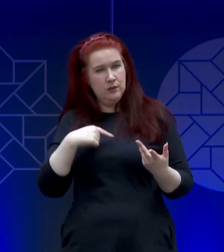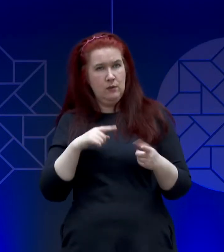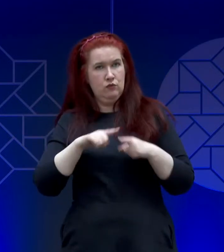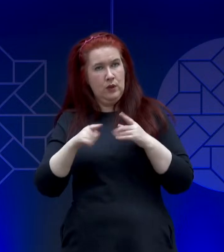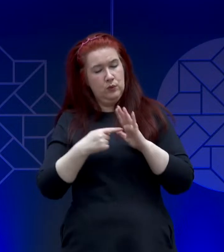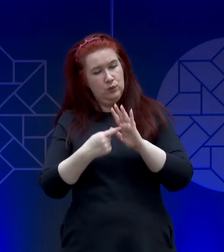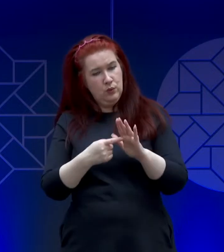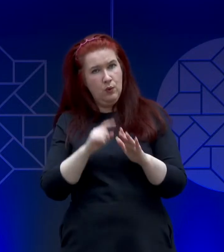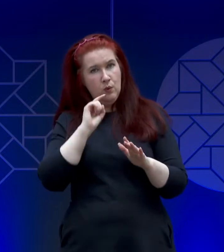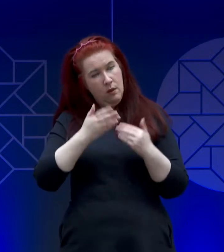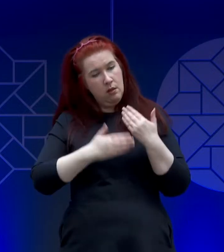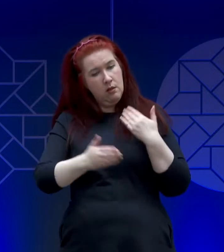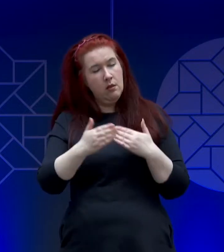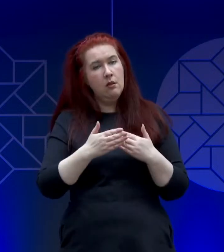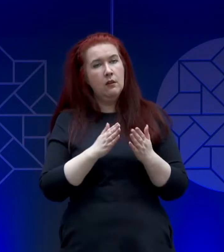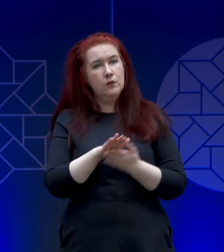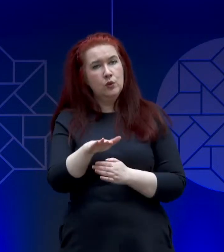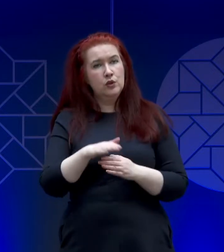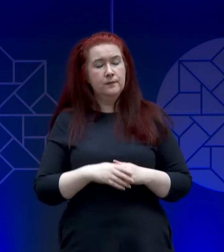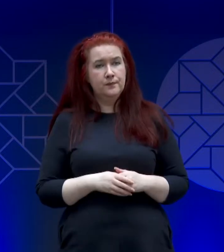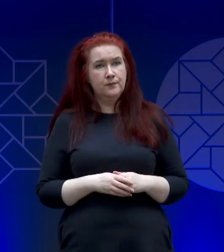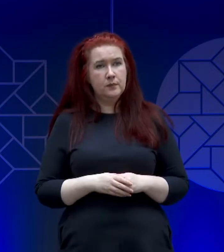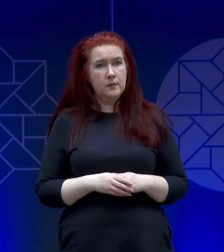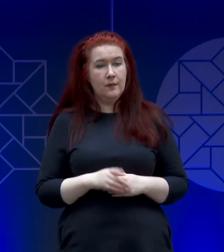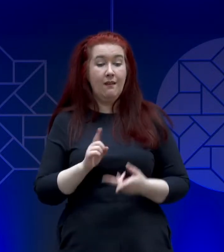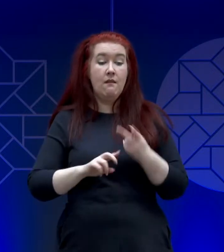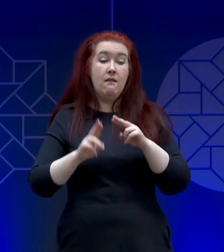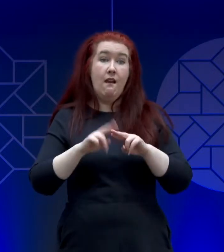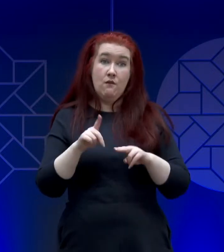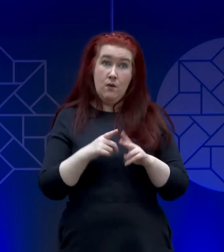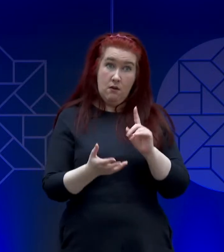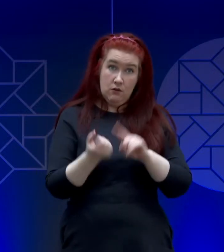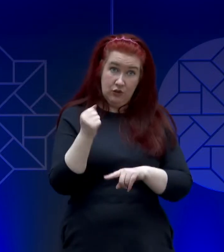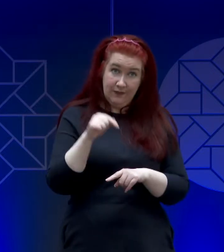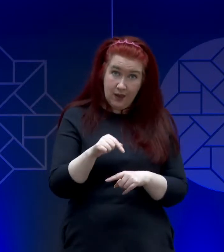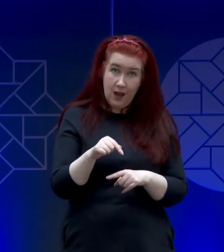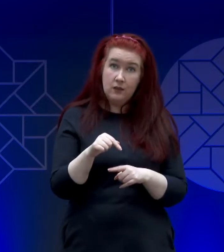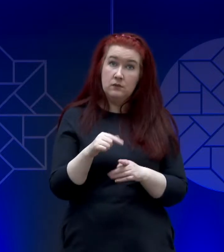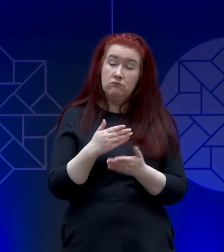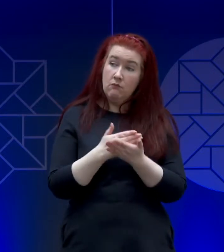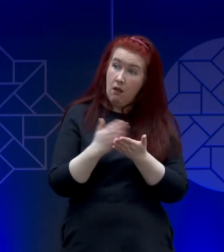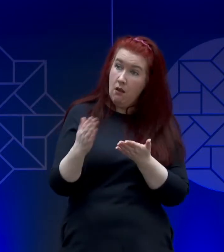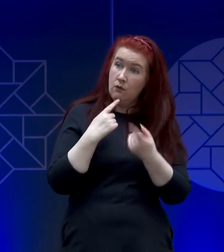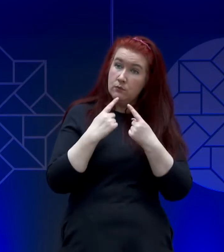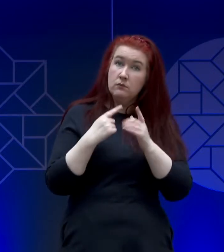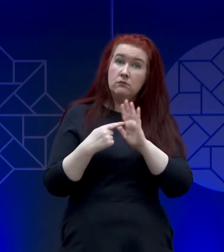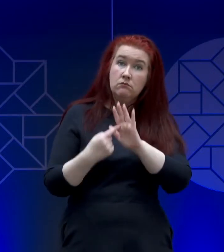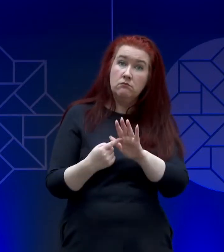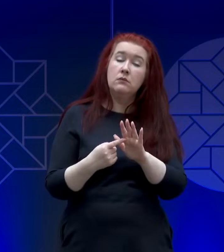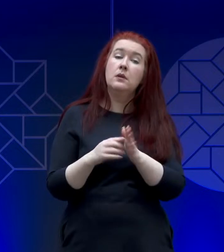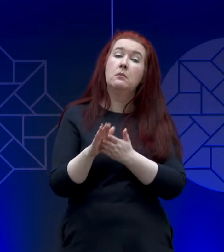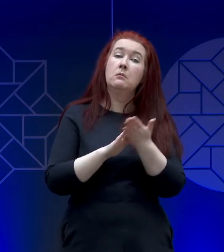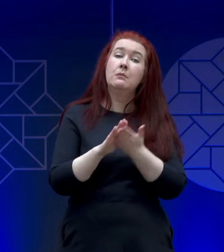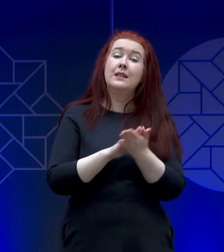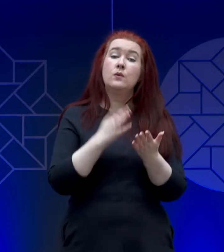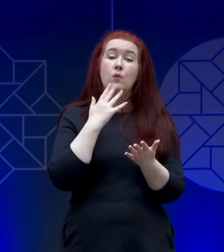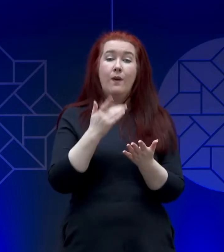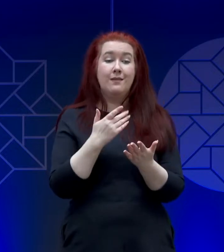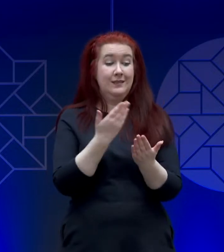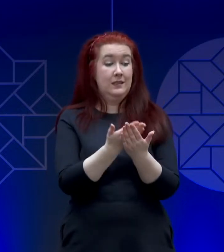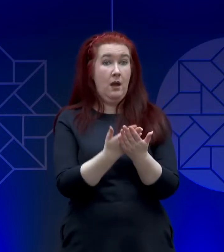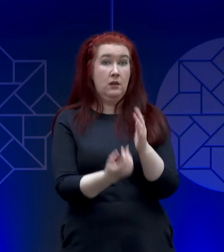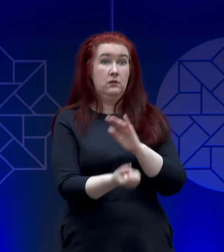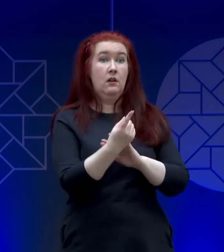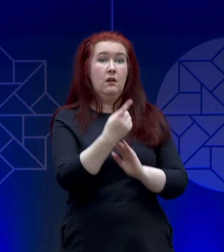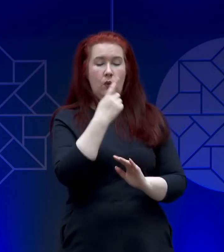we're going to take forward today. Because if we do that, then we have the opportunity to reduce demand as it presents